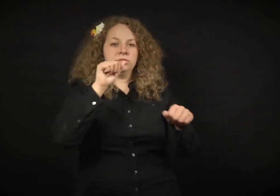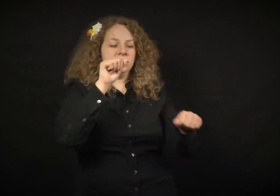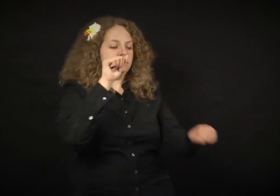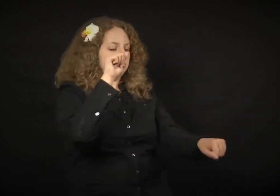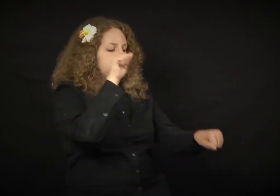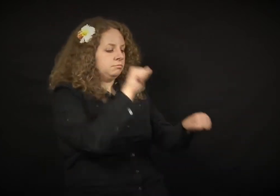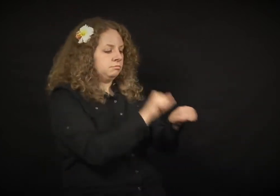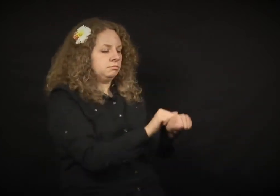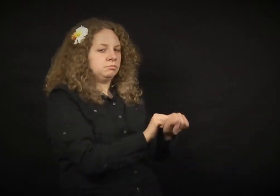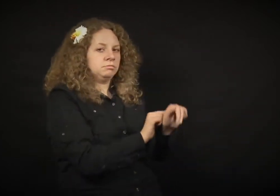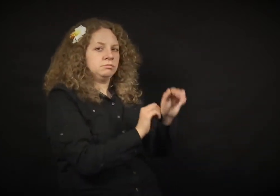Mountain.